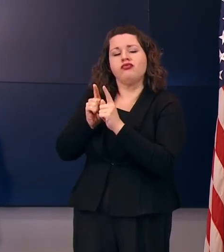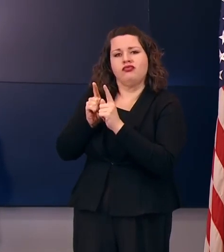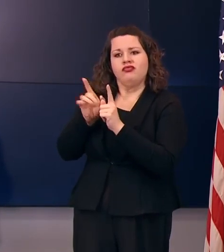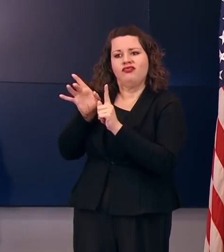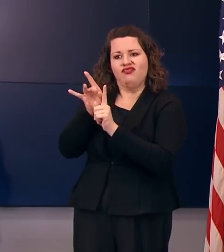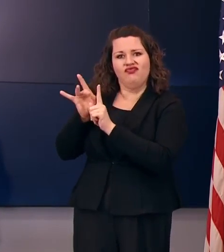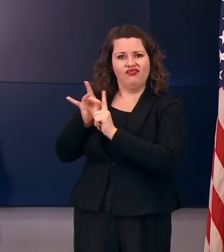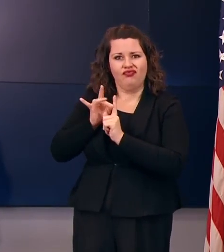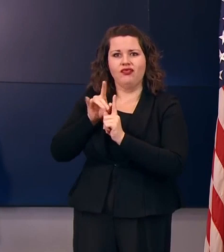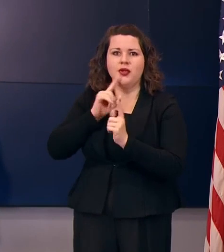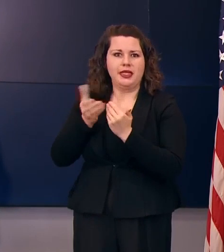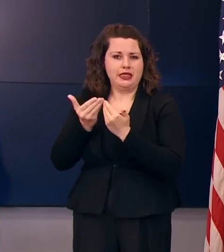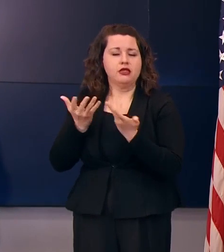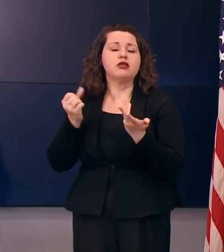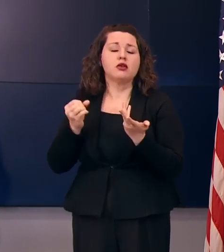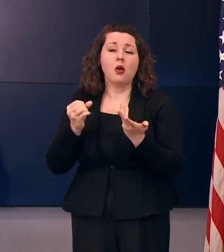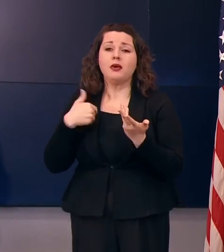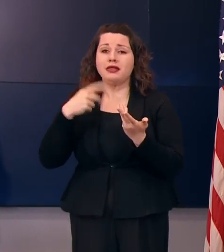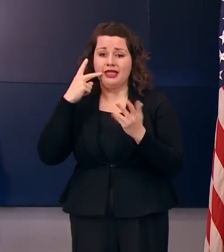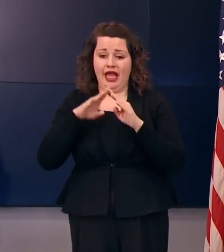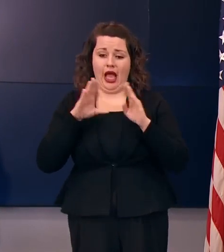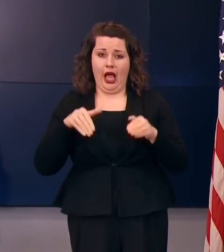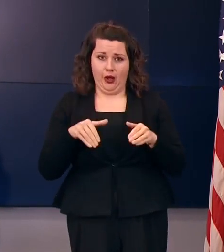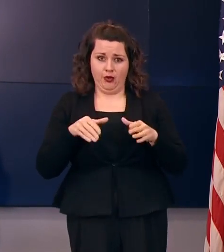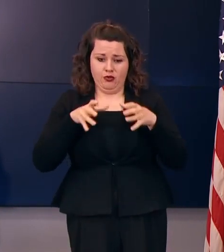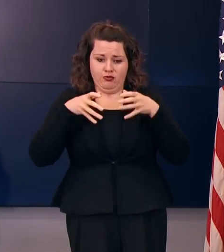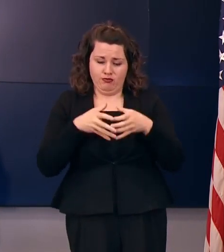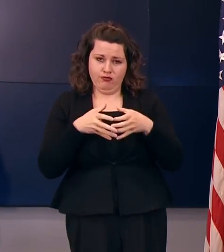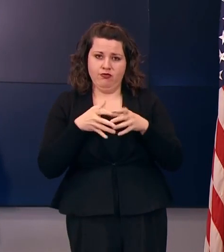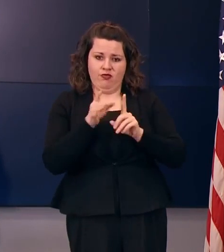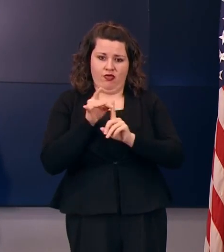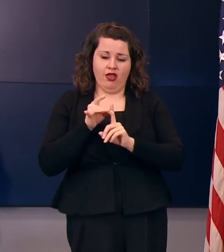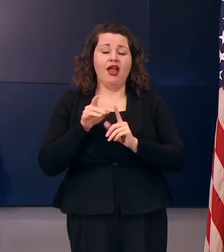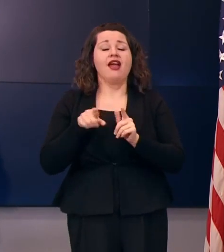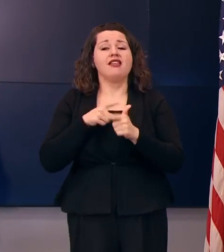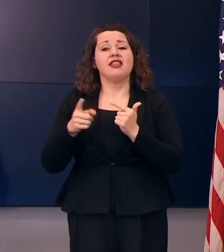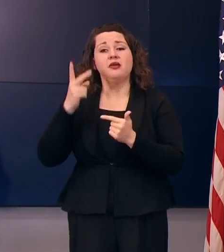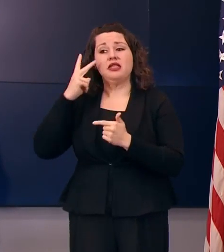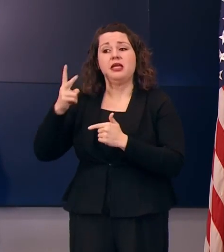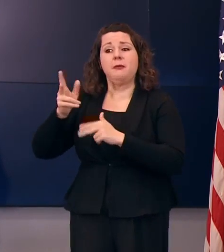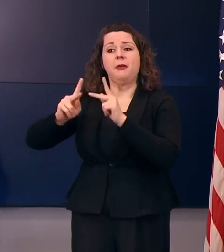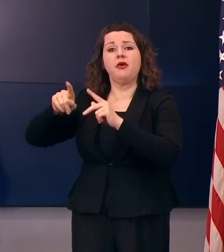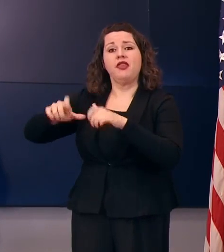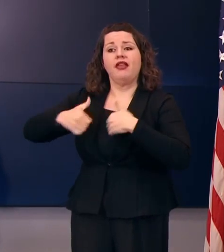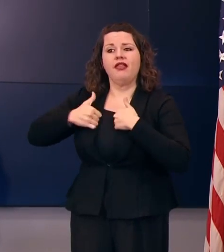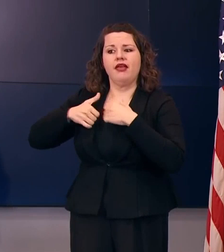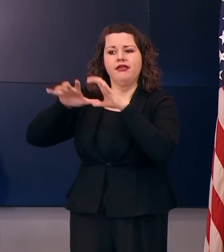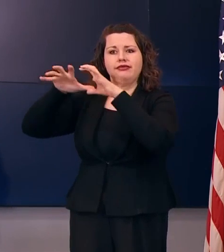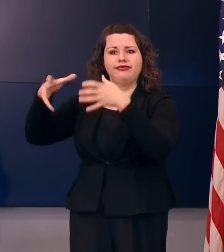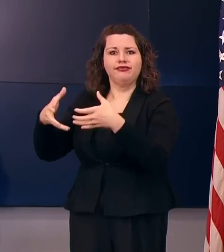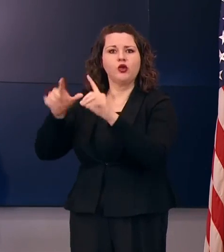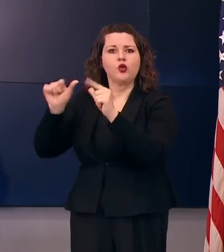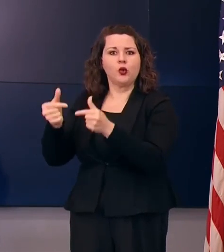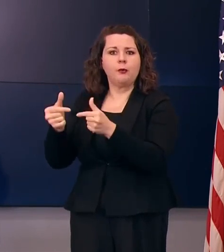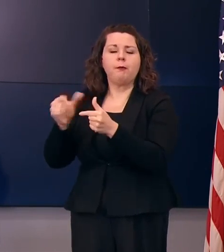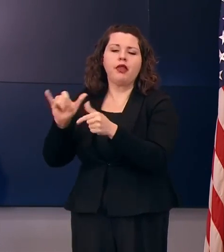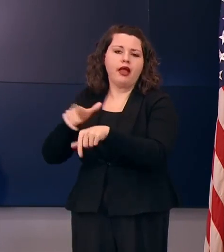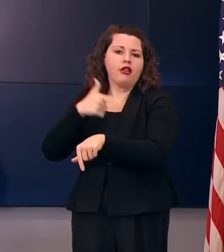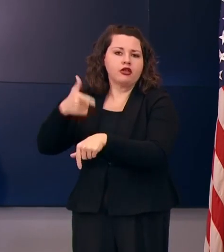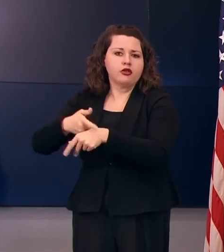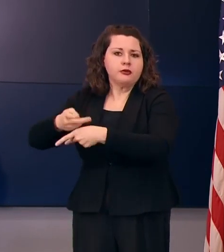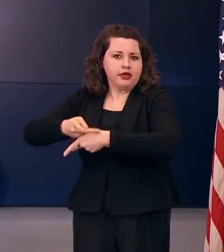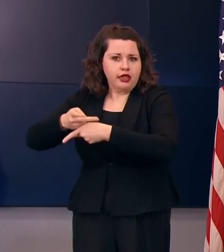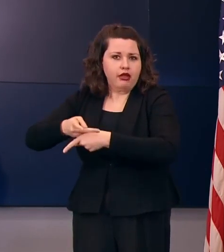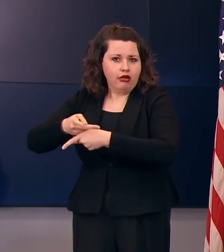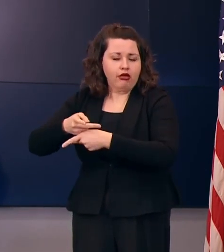seeing a reflection of household contacts, and then we're seeing a reflection of people who live in congregate settings like long-term